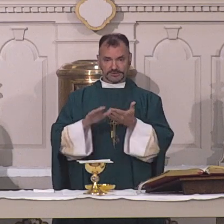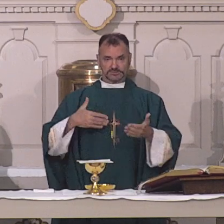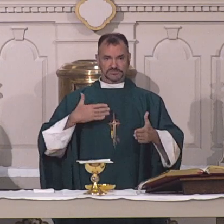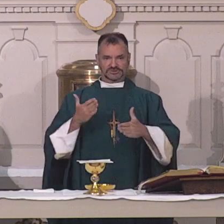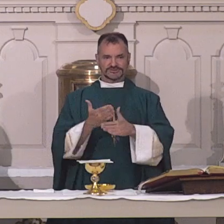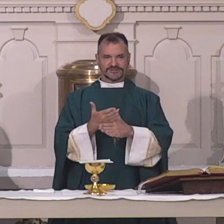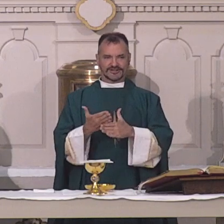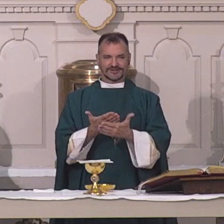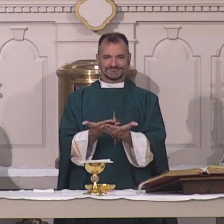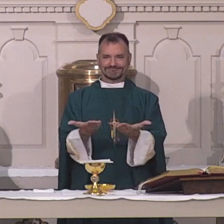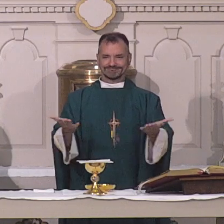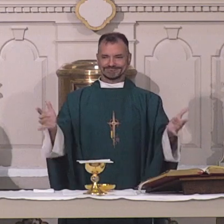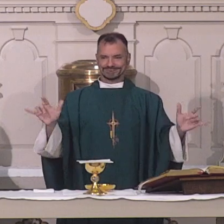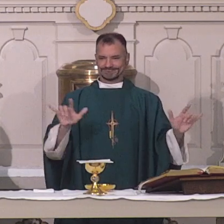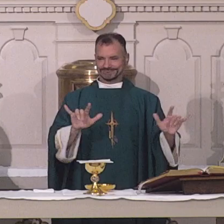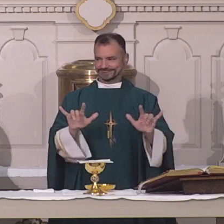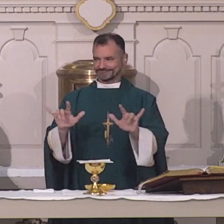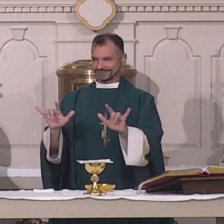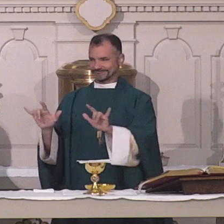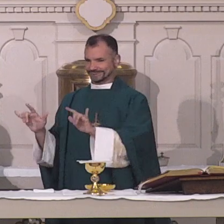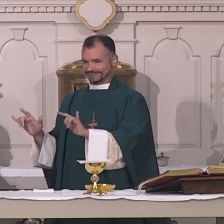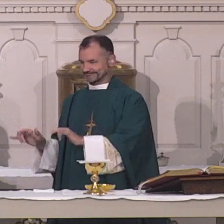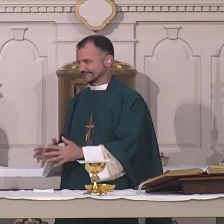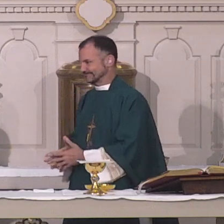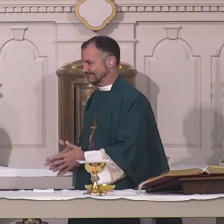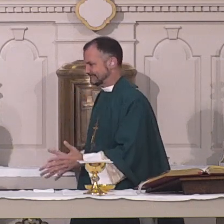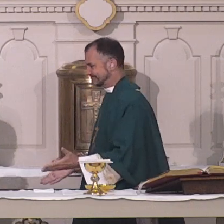Let us offer each other a sign of peace.